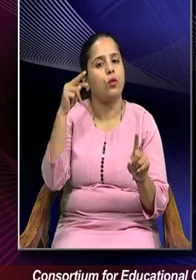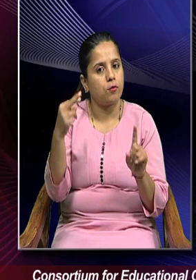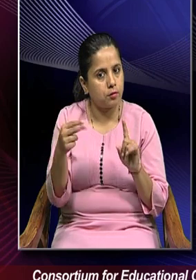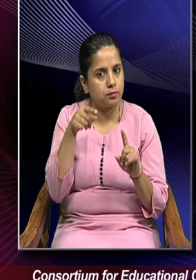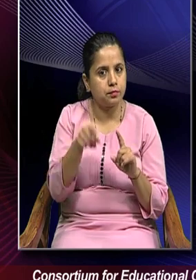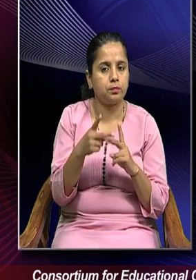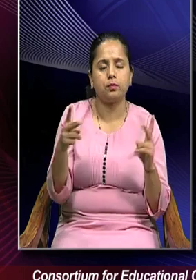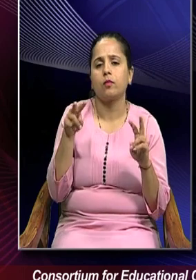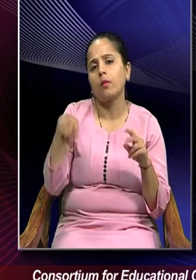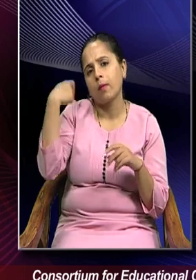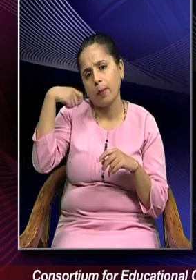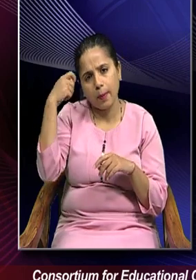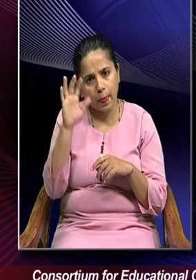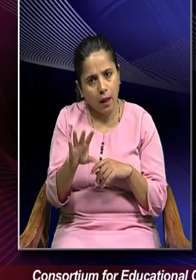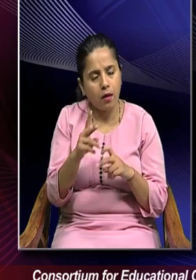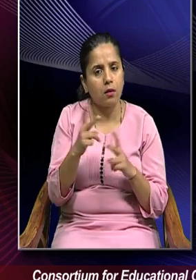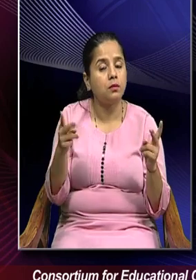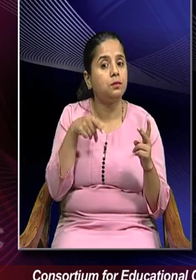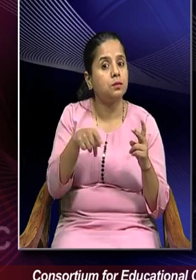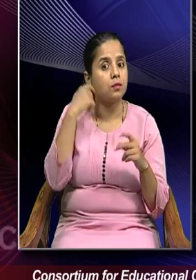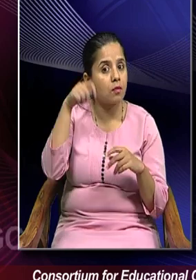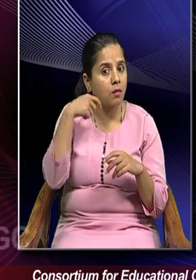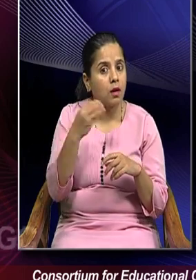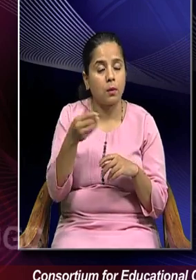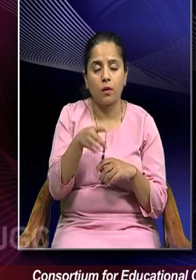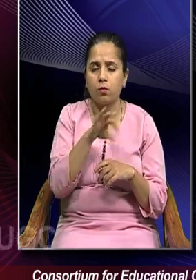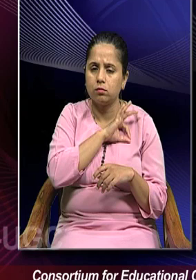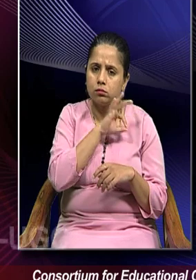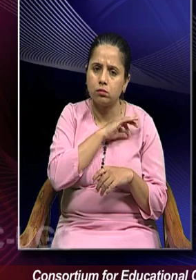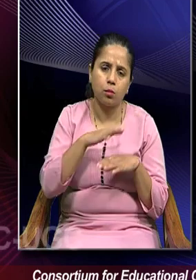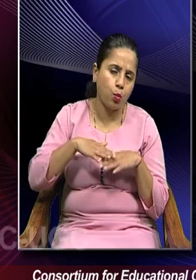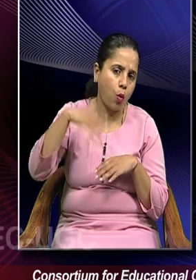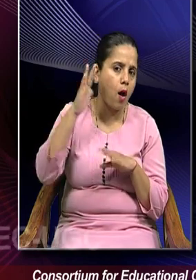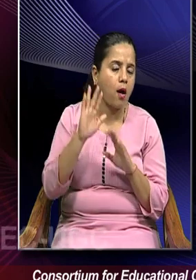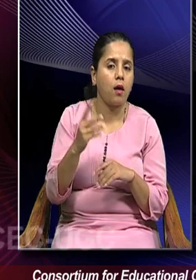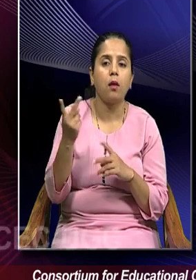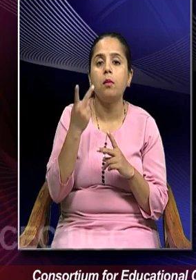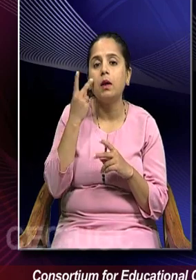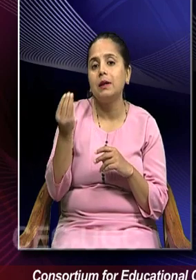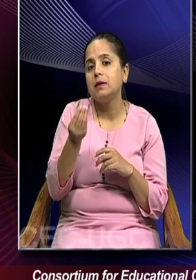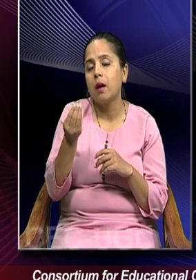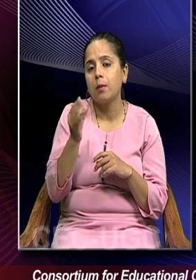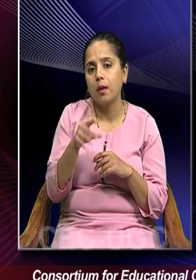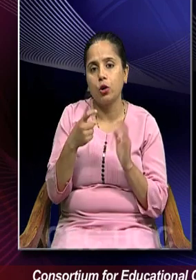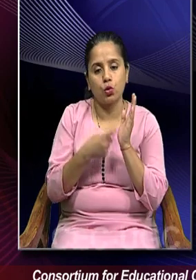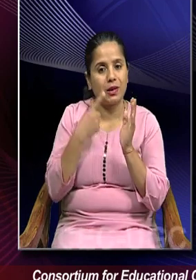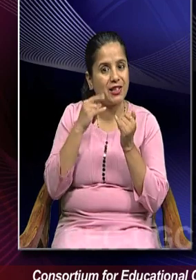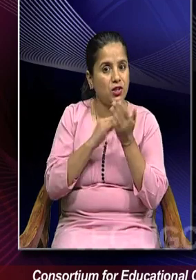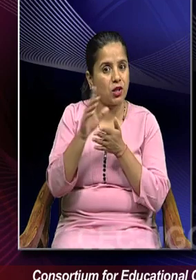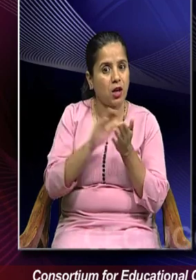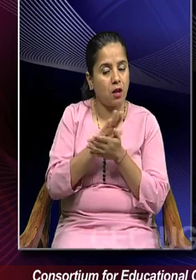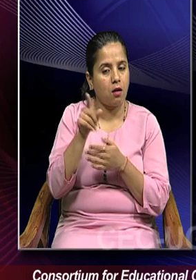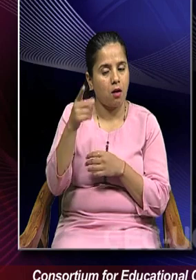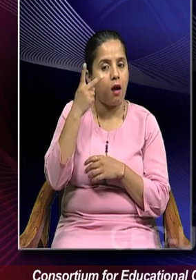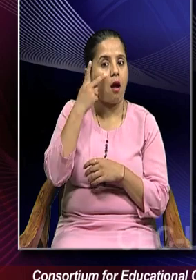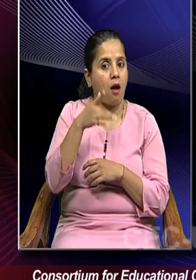films is which has been one of the favorites, rather being the favorite of Rishikesh Mukherjee, as he